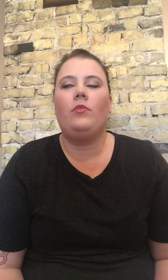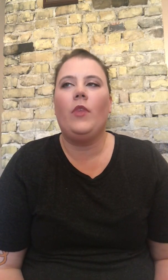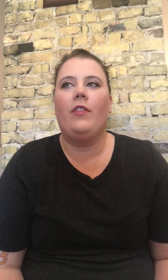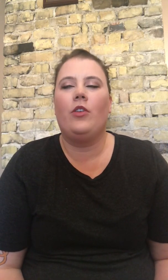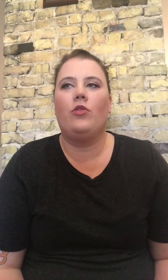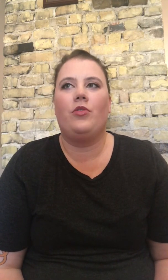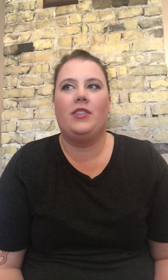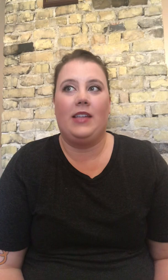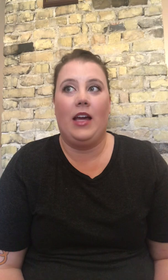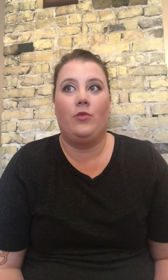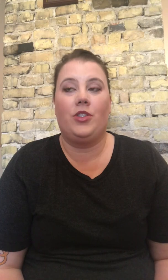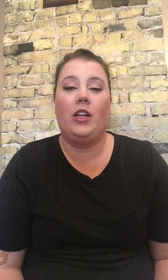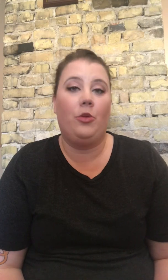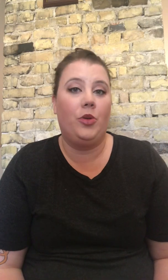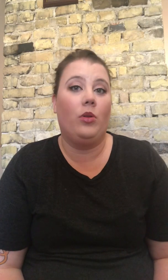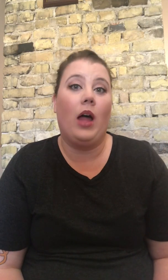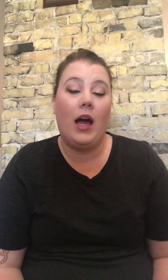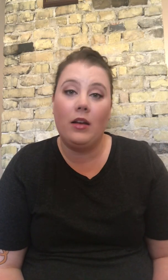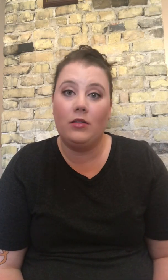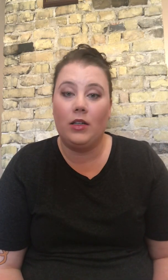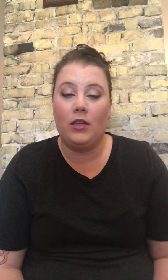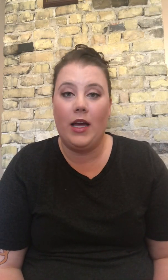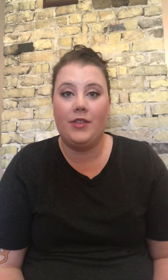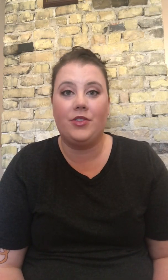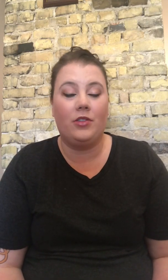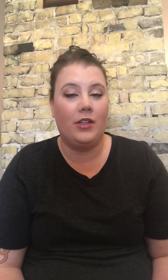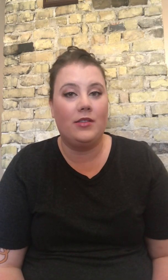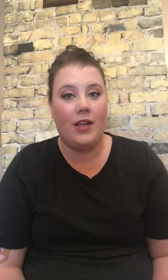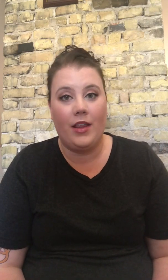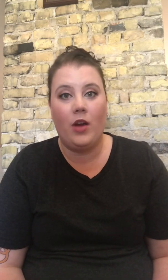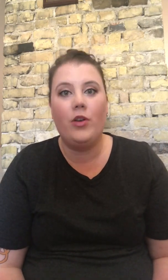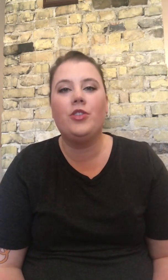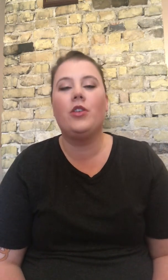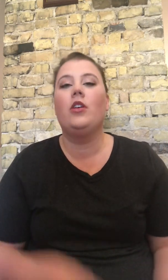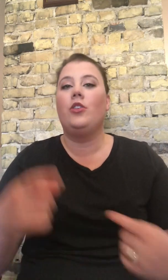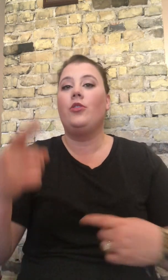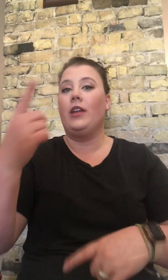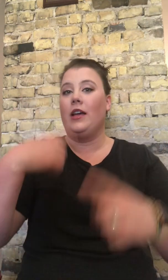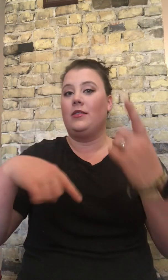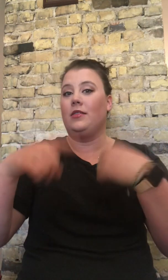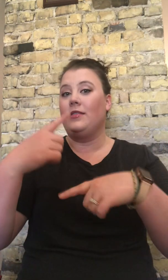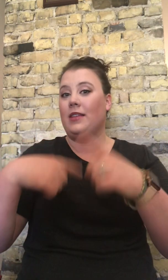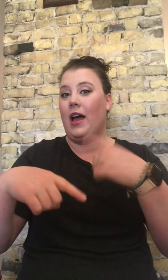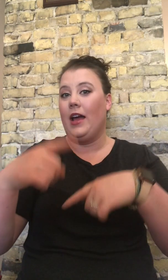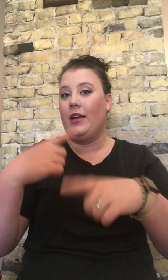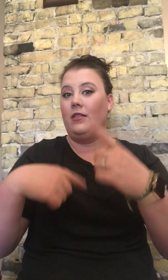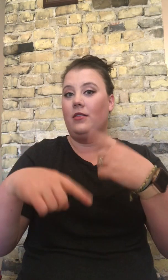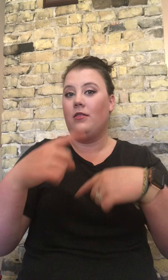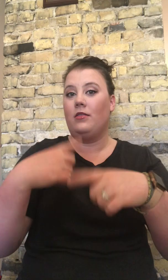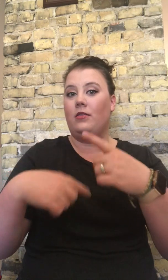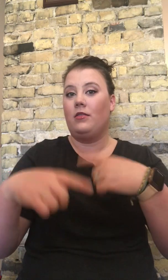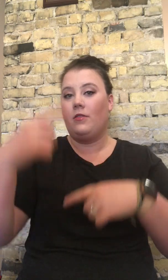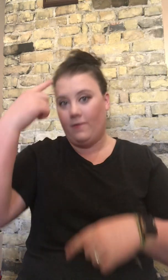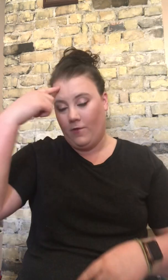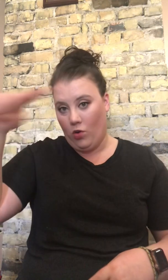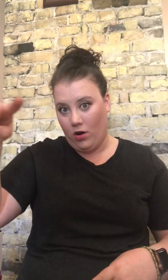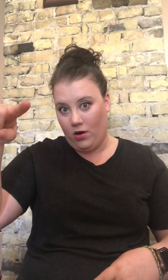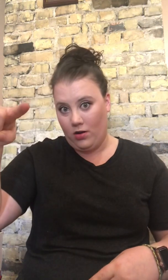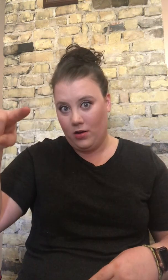If I don't know the sign, which can help you a lot as you're learning sign language. You can ask the sign for.